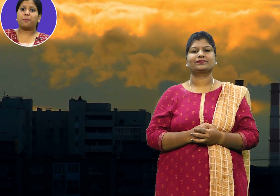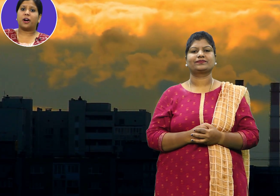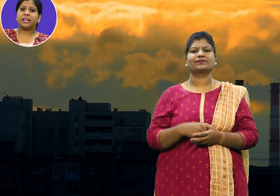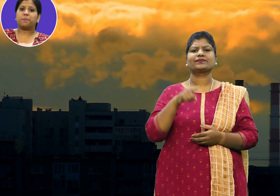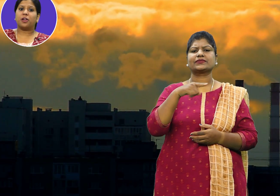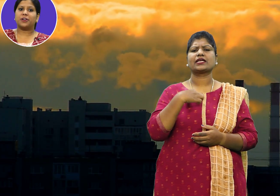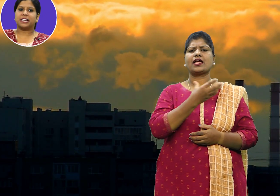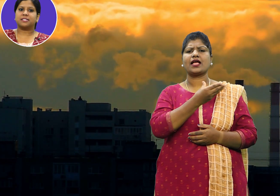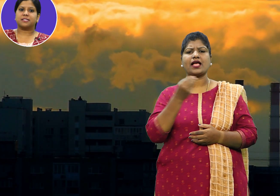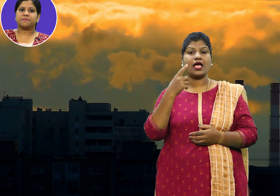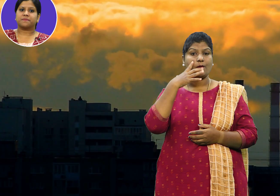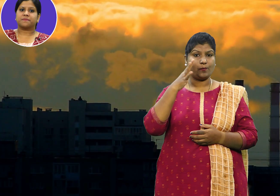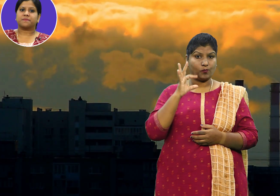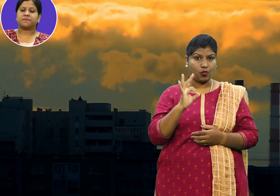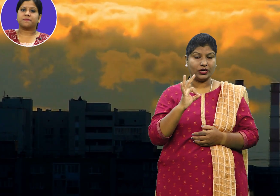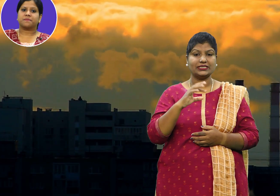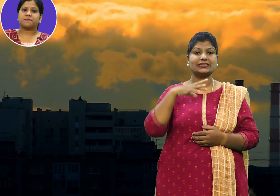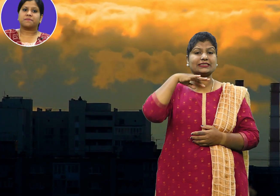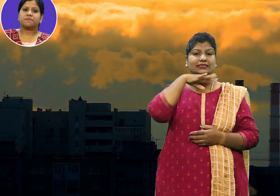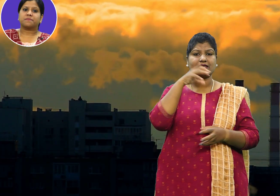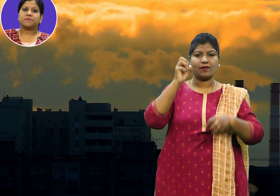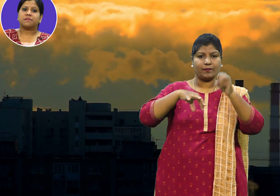And important pollutants